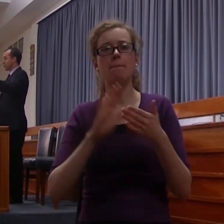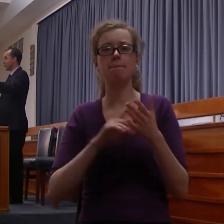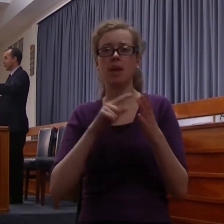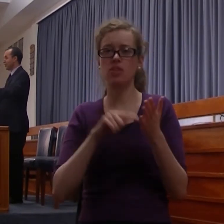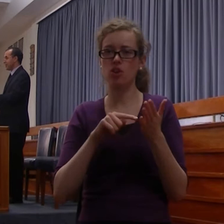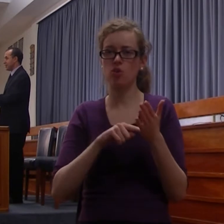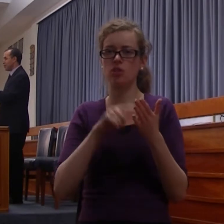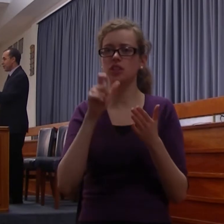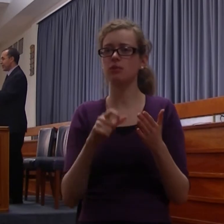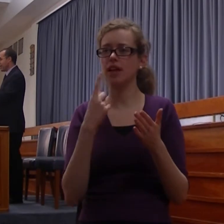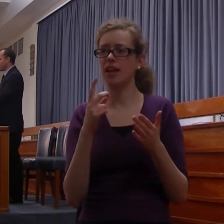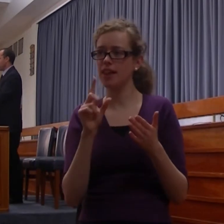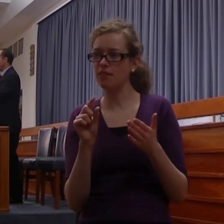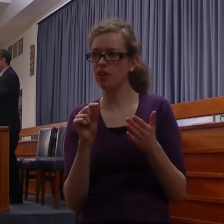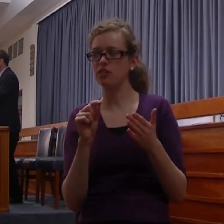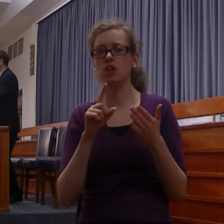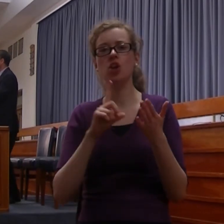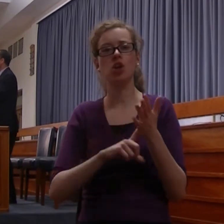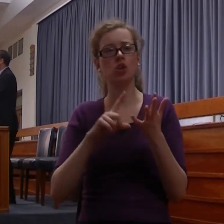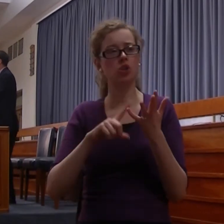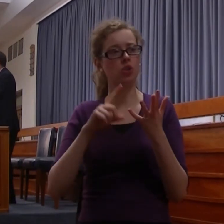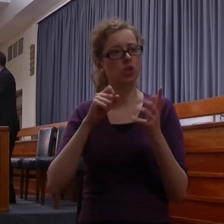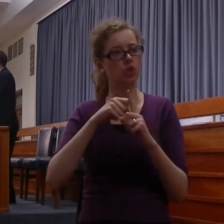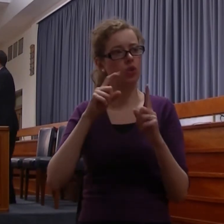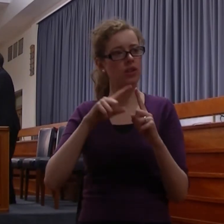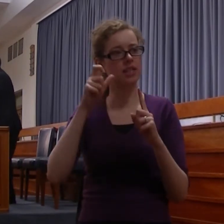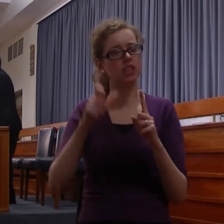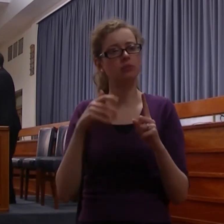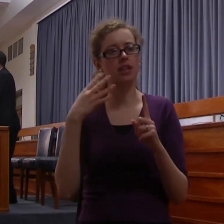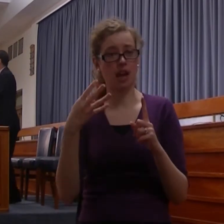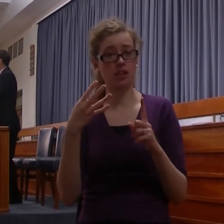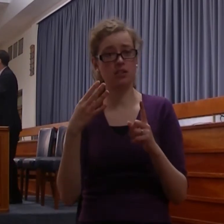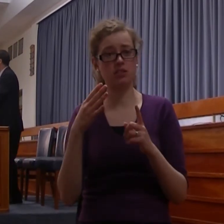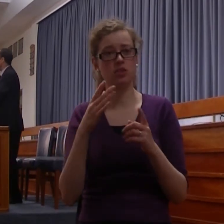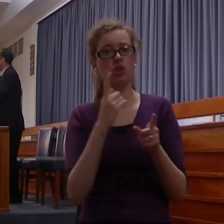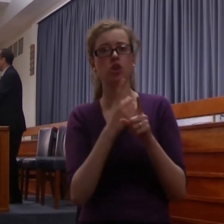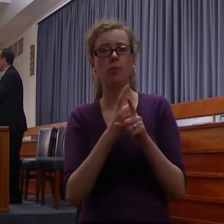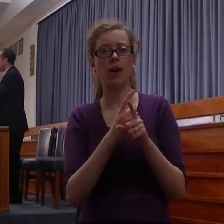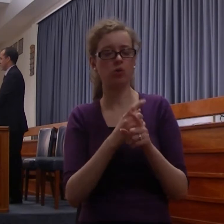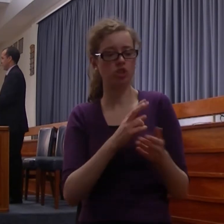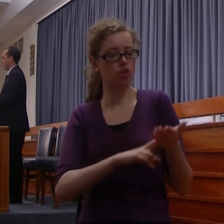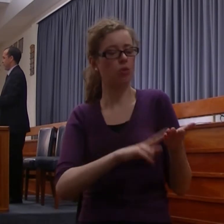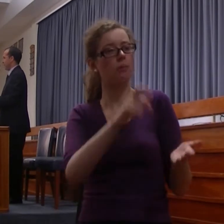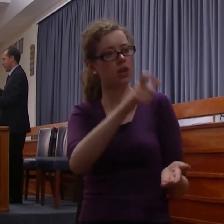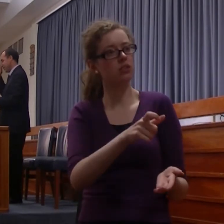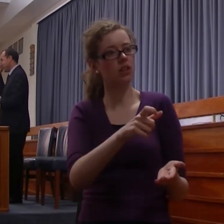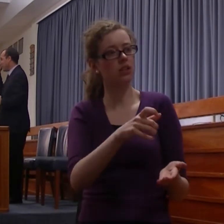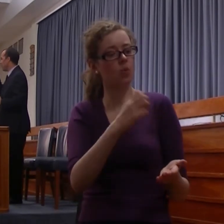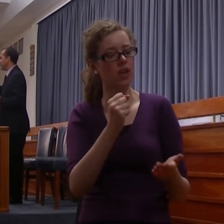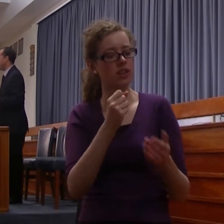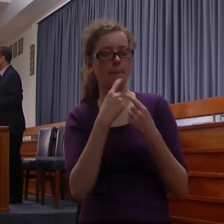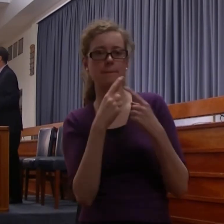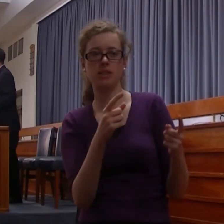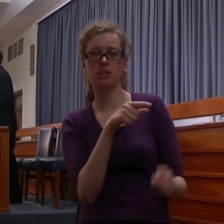don't have time to go into the verses, but you go back to Matthew 11, Luke chapter 9, and so on. The word angel is